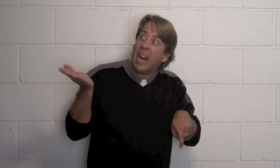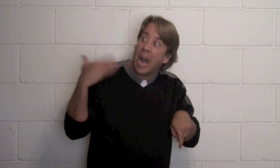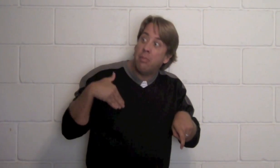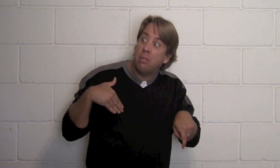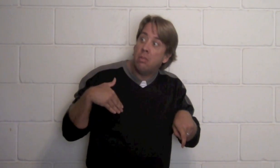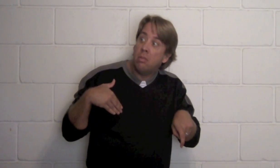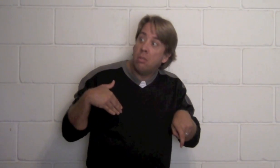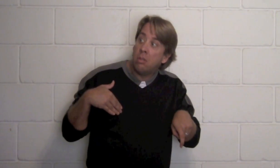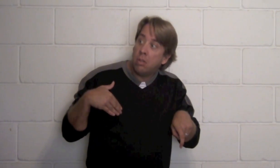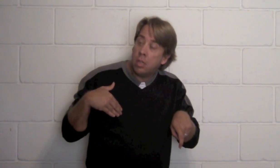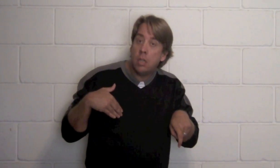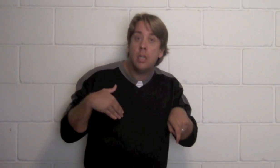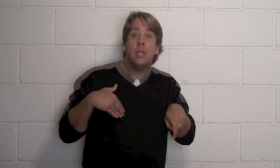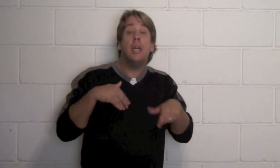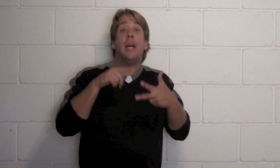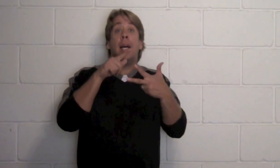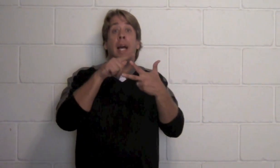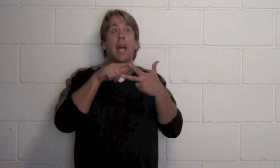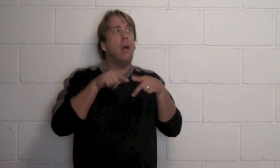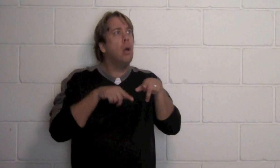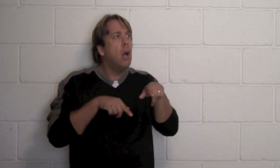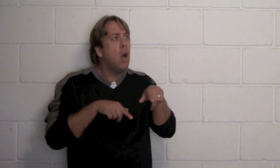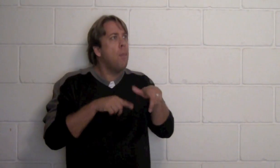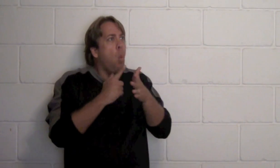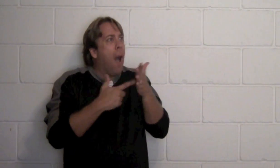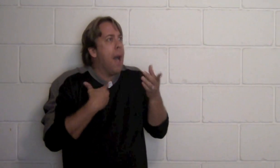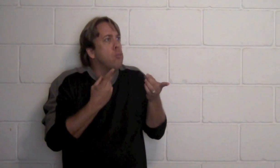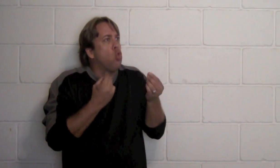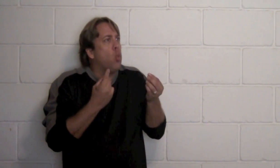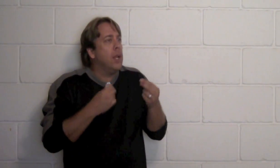said, I don't know, but get in here and help me with the bath. And the